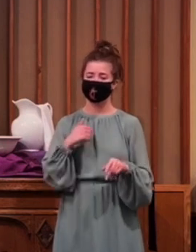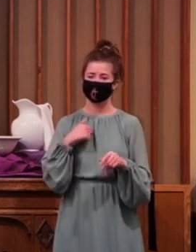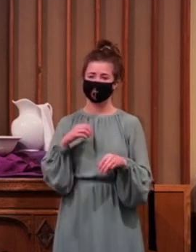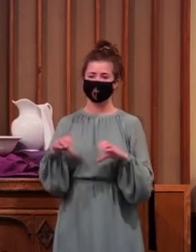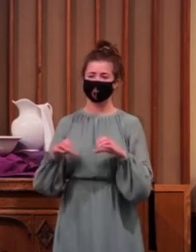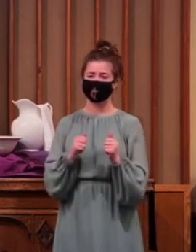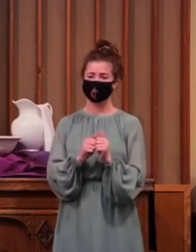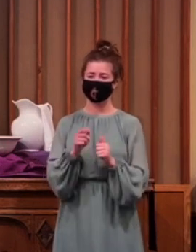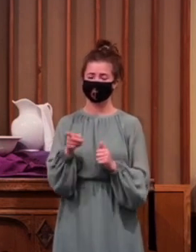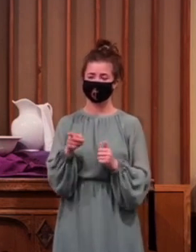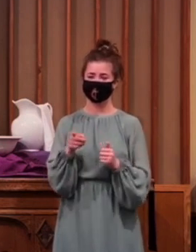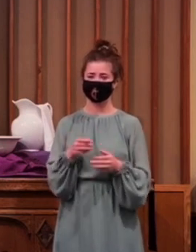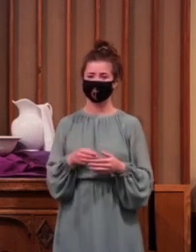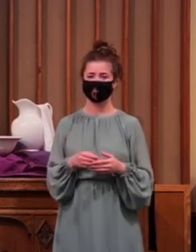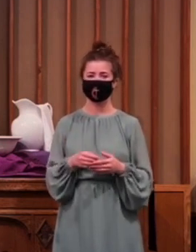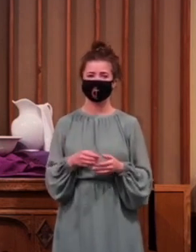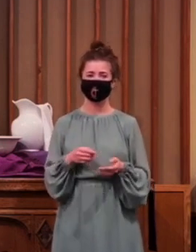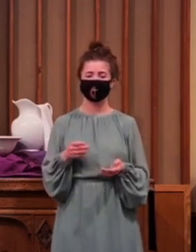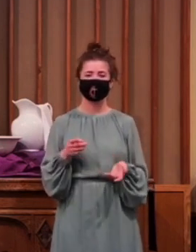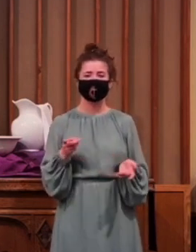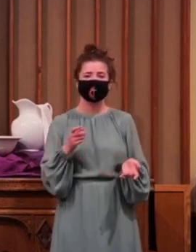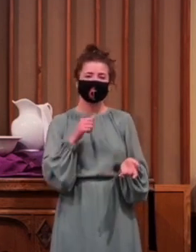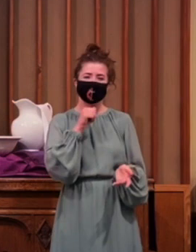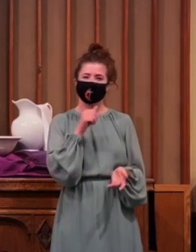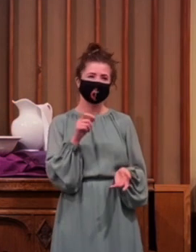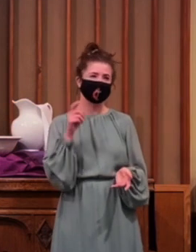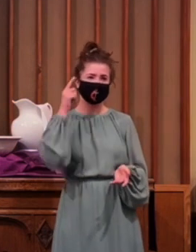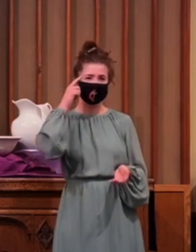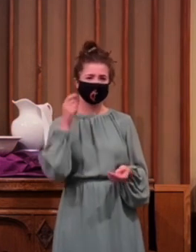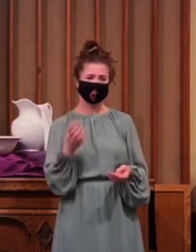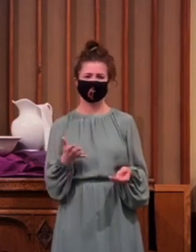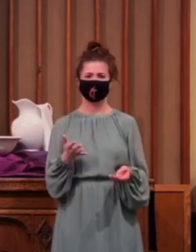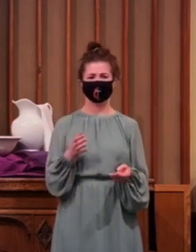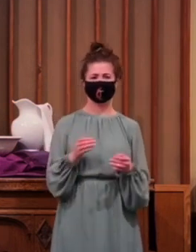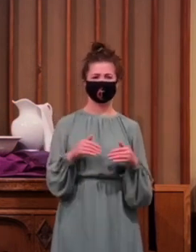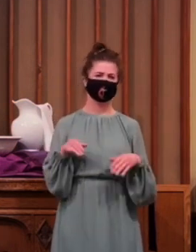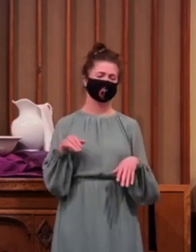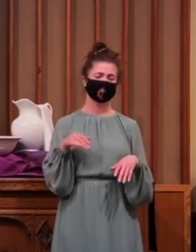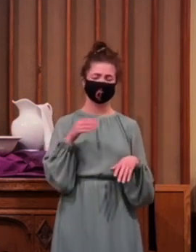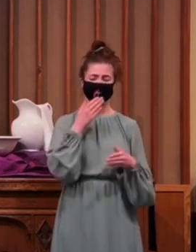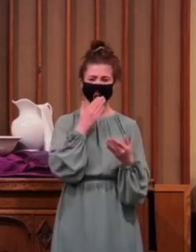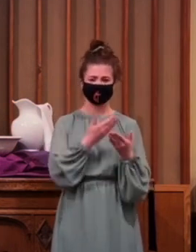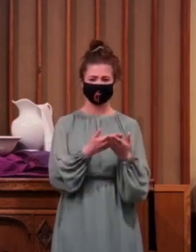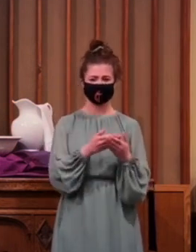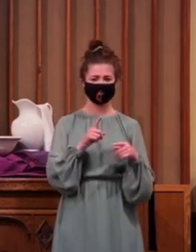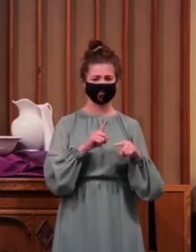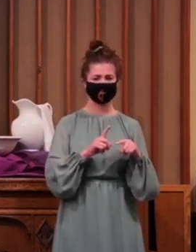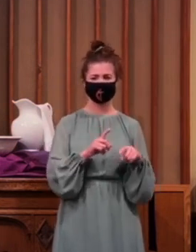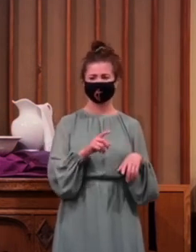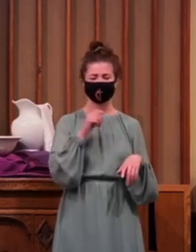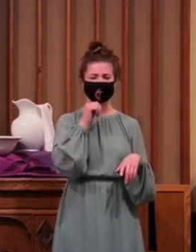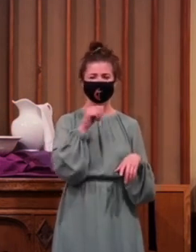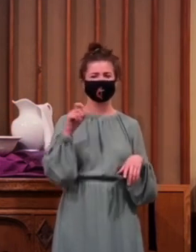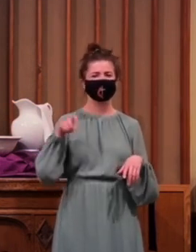weren't supposed to think that they were too good to care for the basic needs of each other, that they weren't supposed